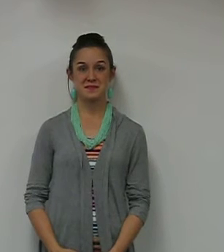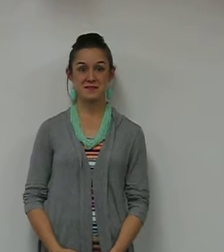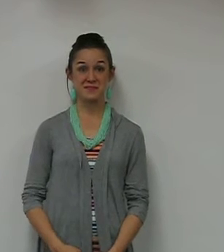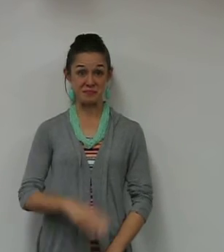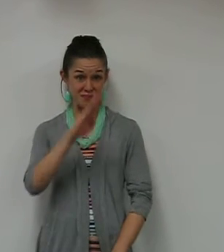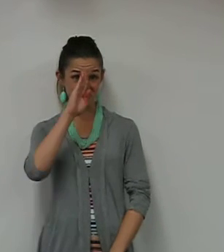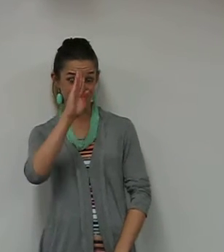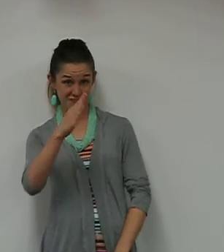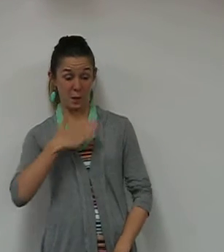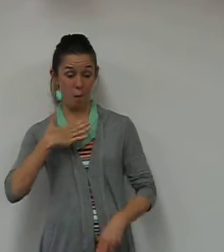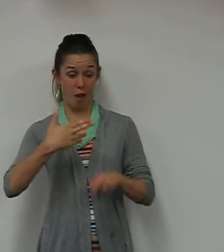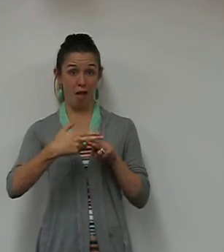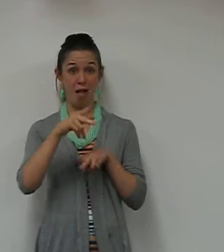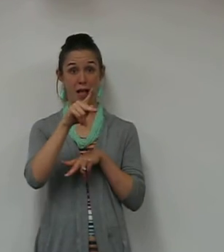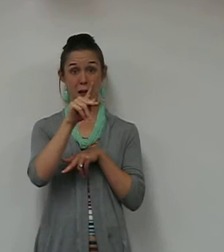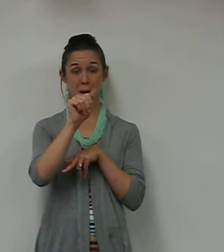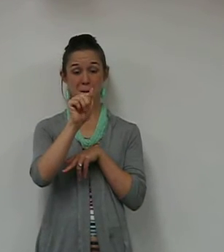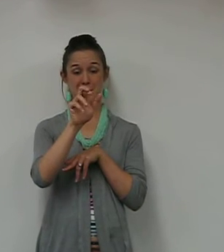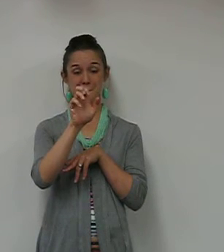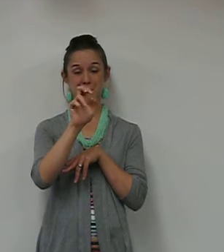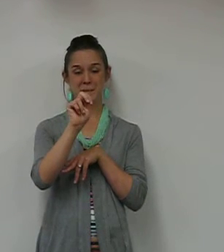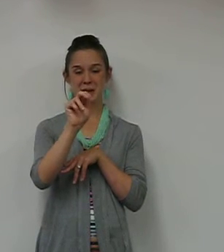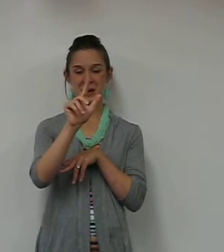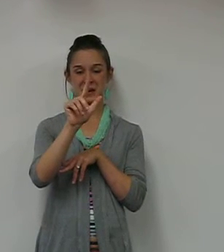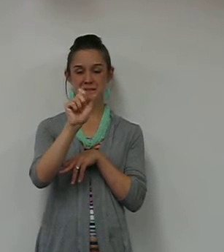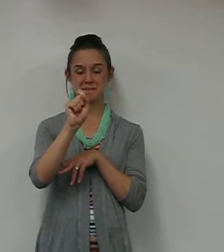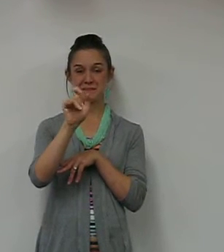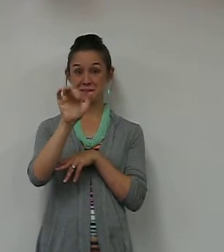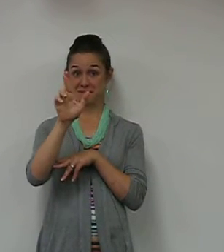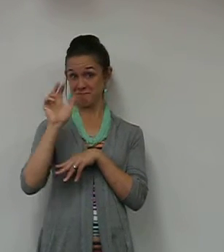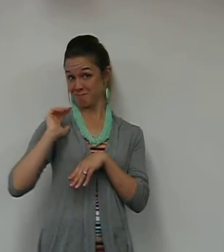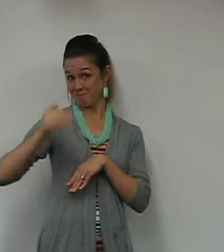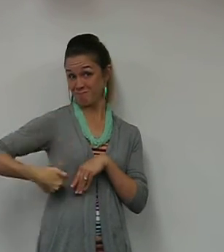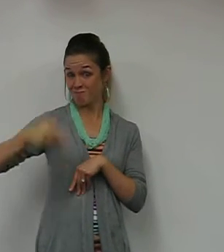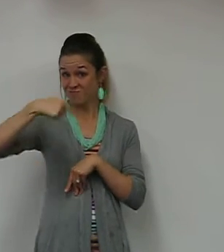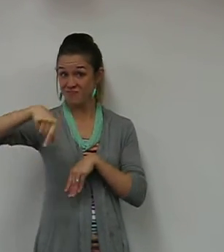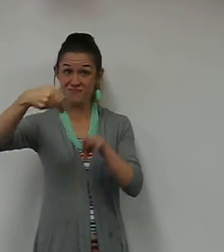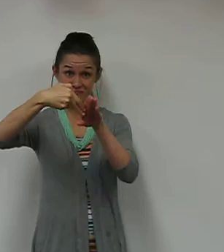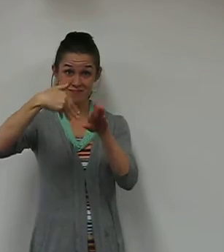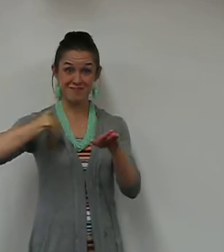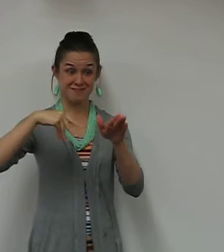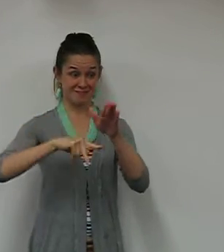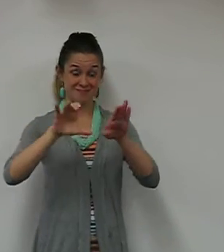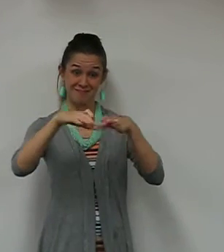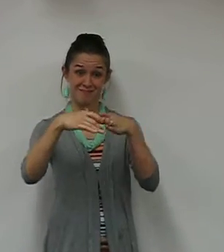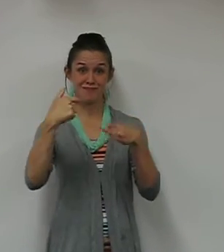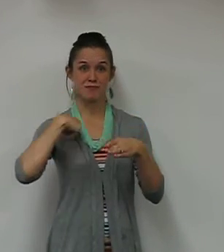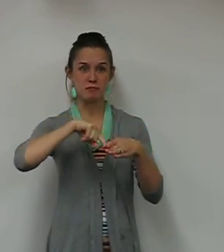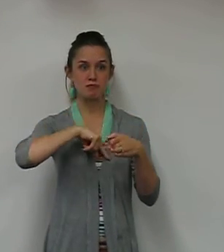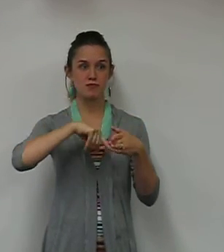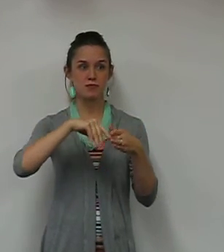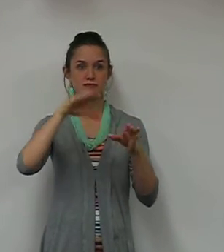Hi, I'm Karen Laster, and I invite you to join my kindergarten class as we explore this lesson, Beyond Fingers.